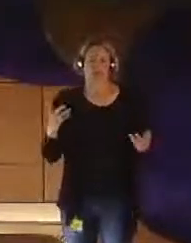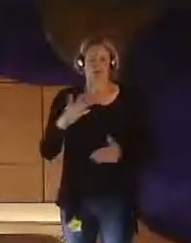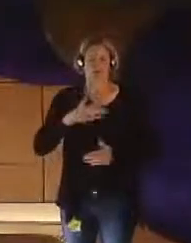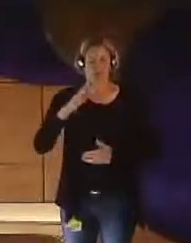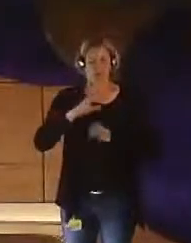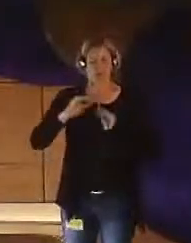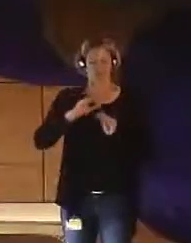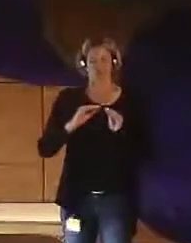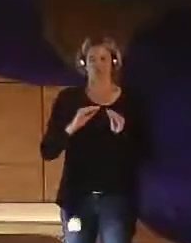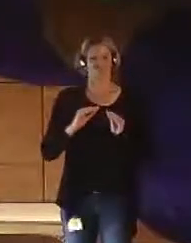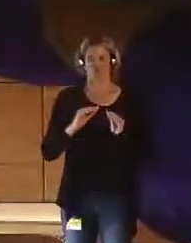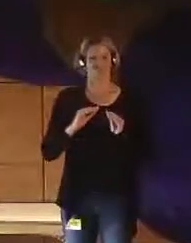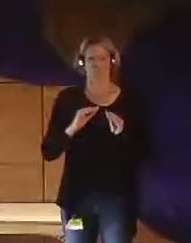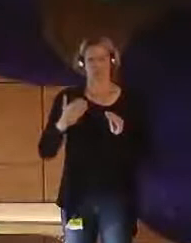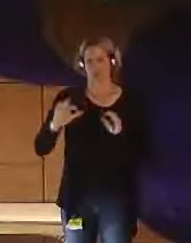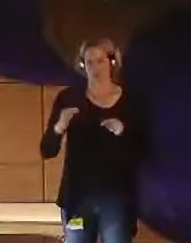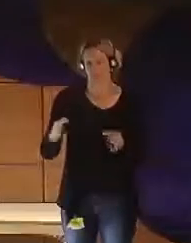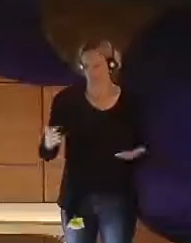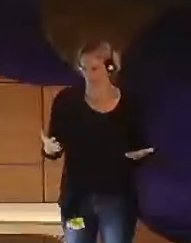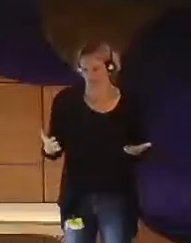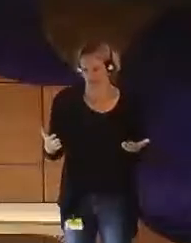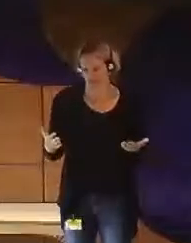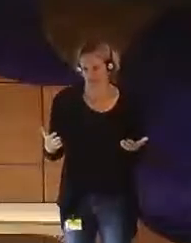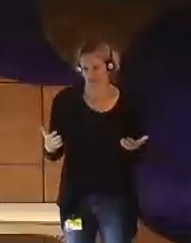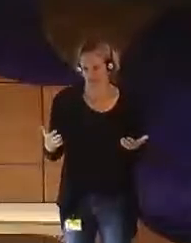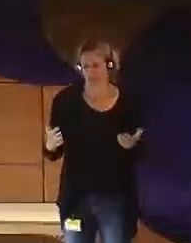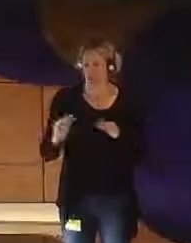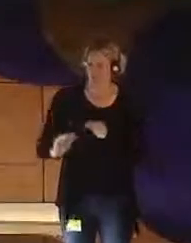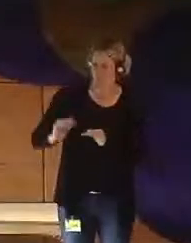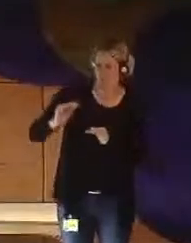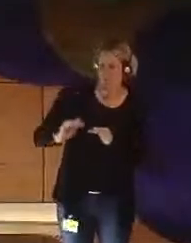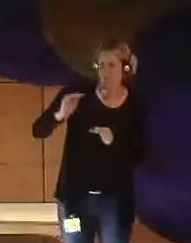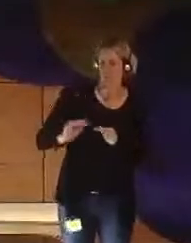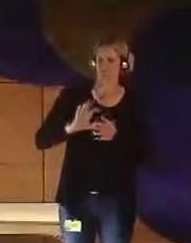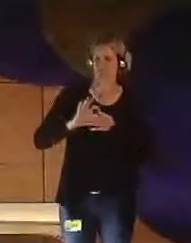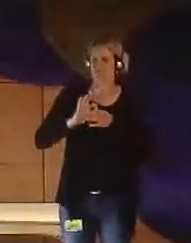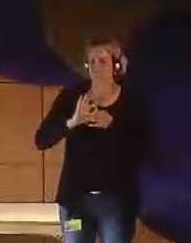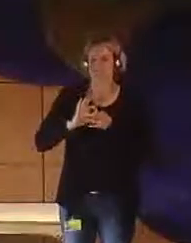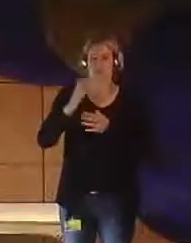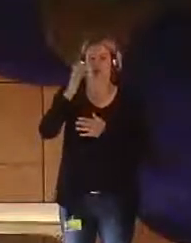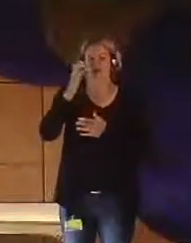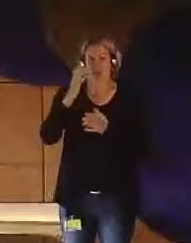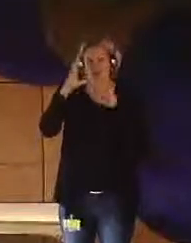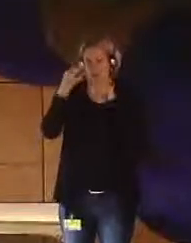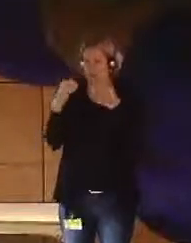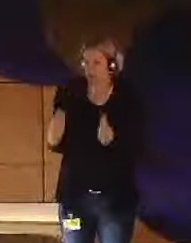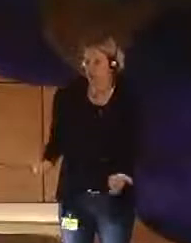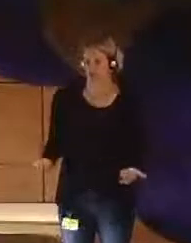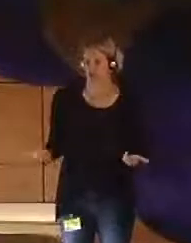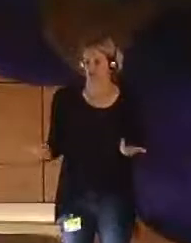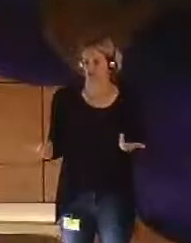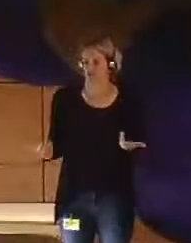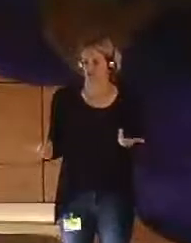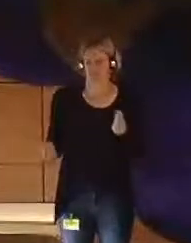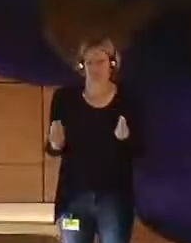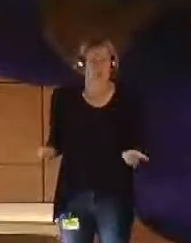So the poor growth in CHARGE is probably part of CHARGE as well. Some of the children, but it's not by any, so I get some